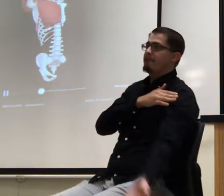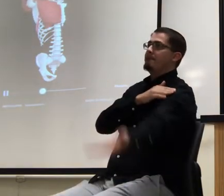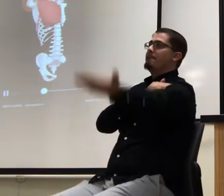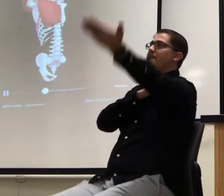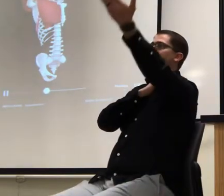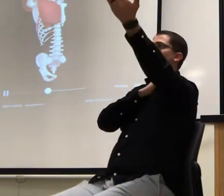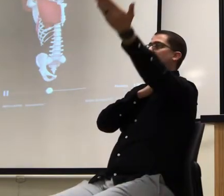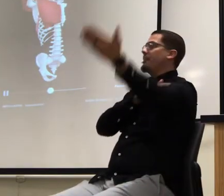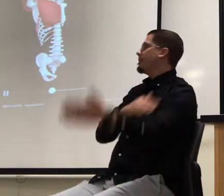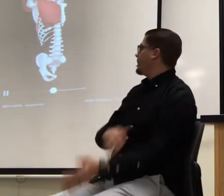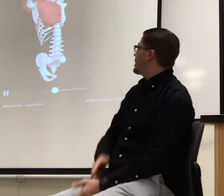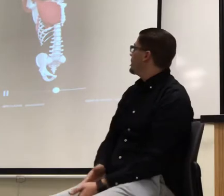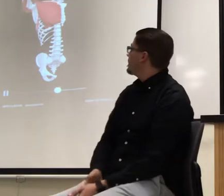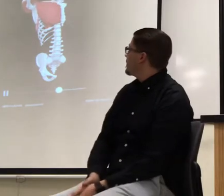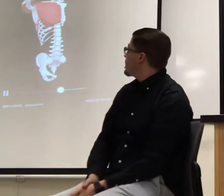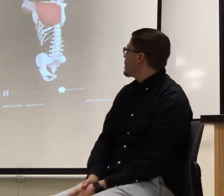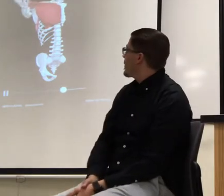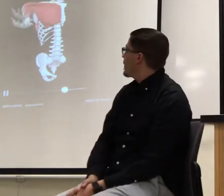R.